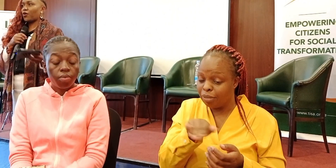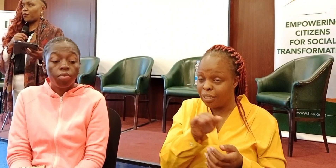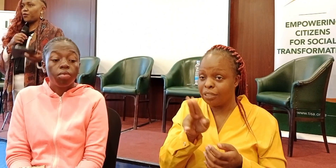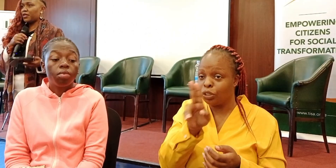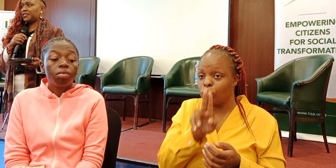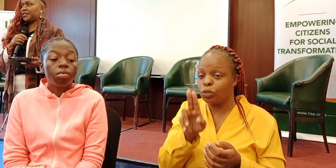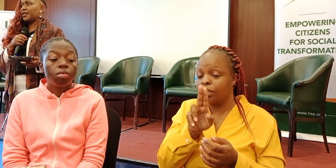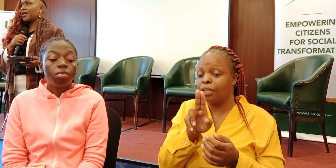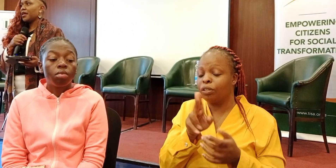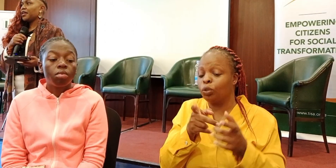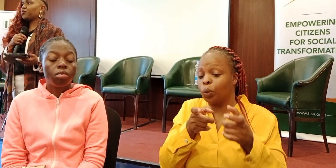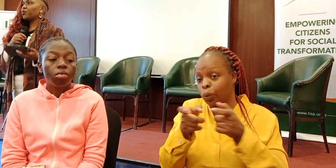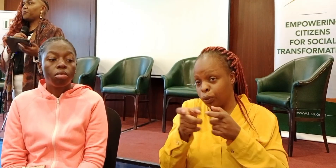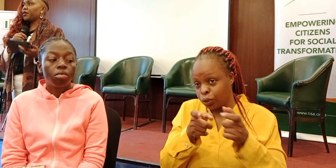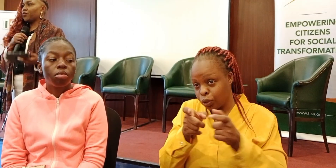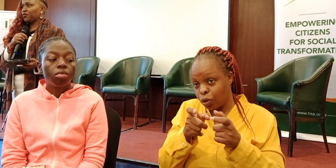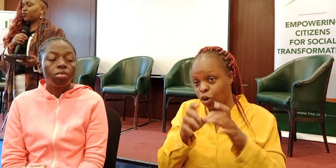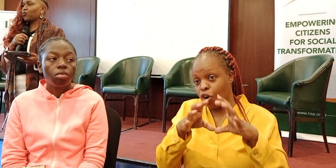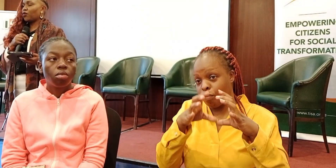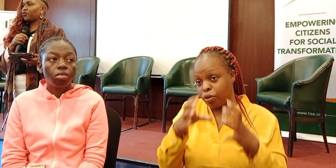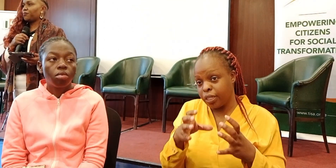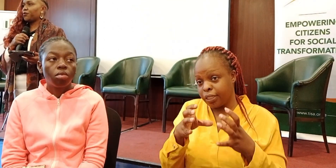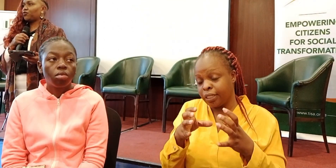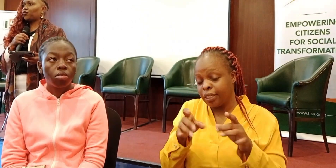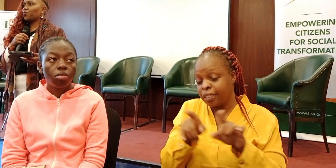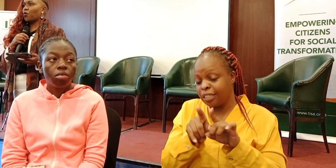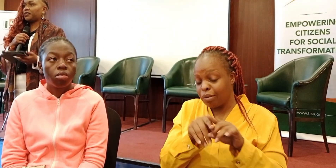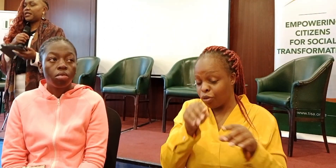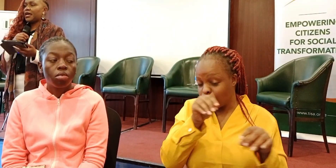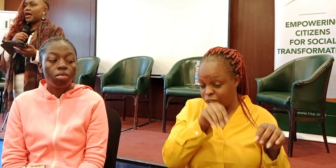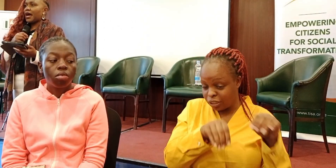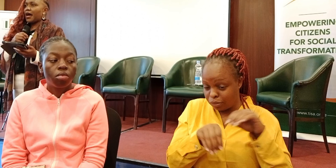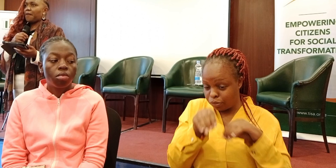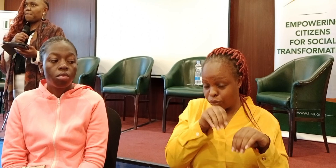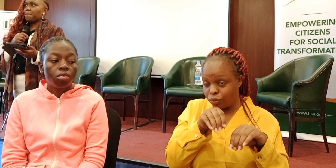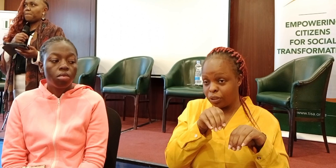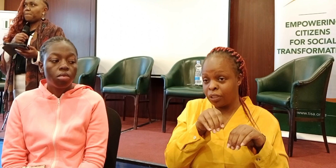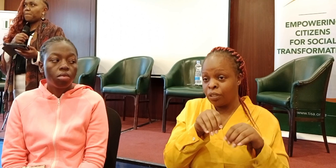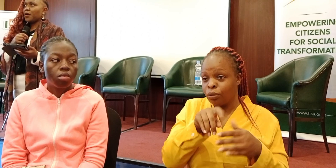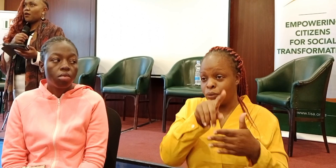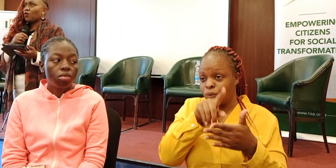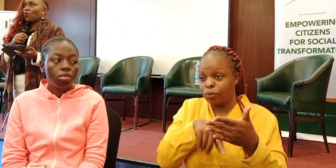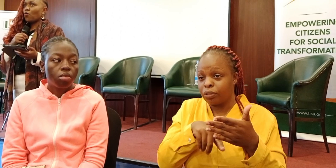affairs of the community. It would be used to contribute to what,